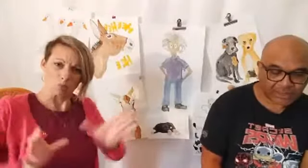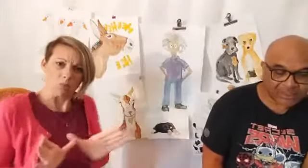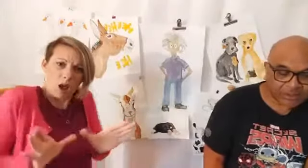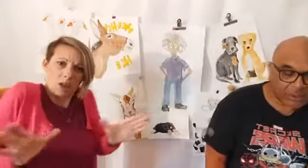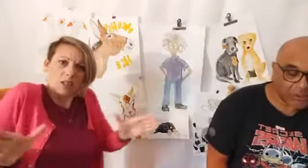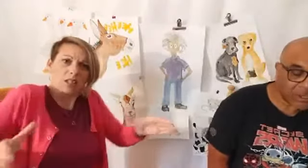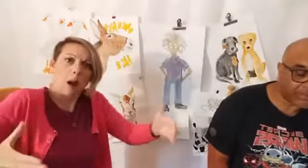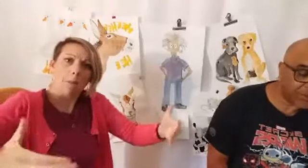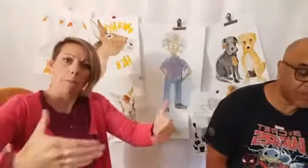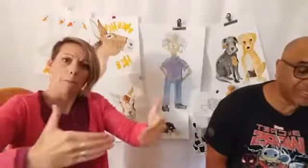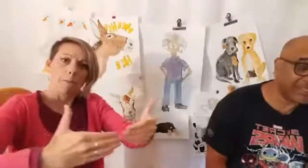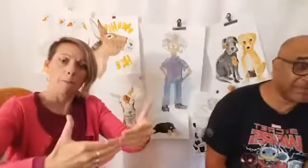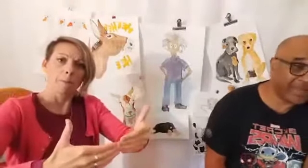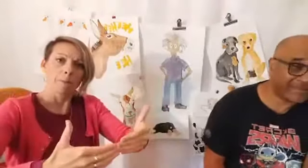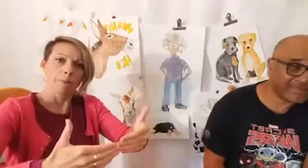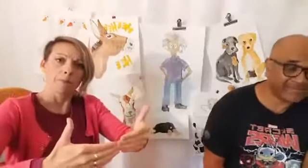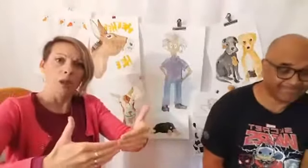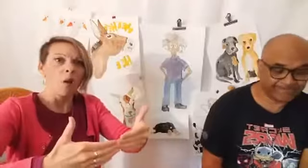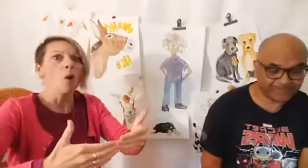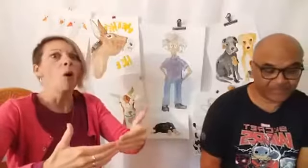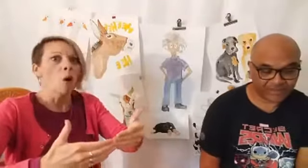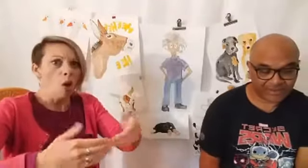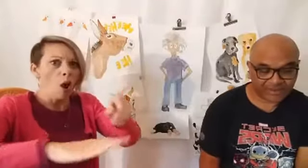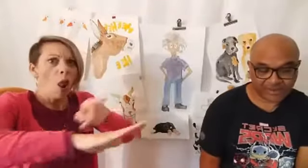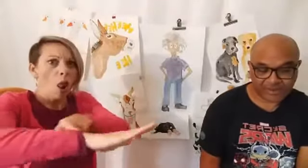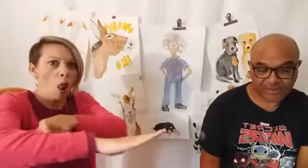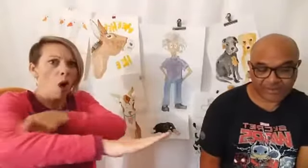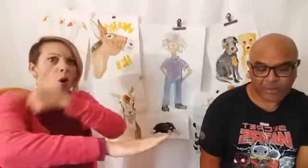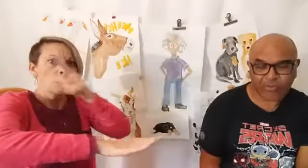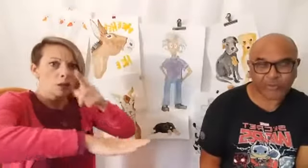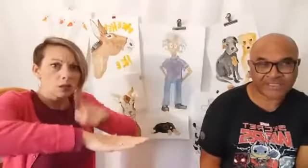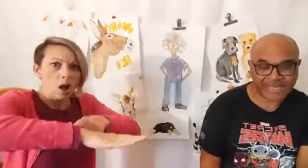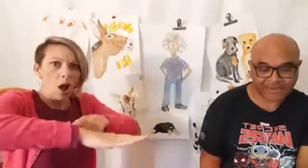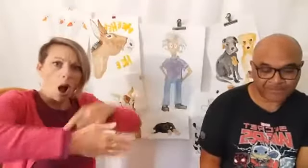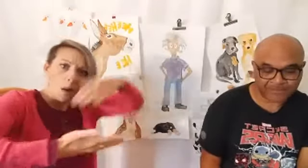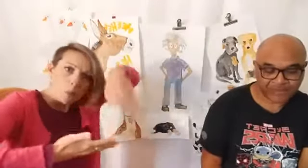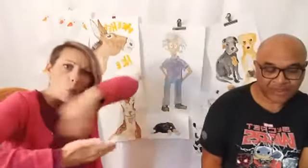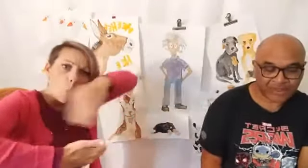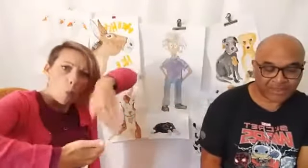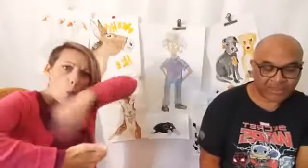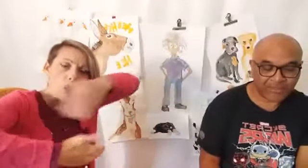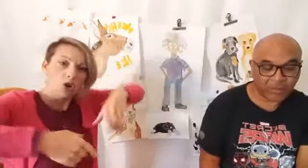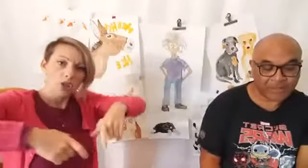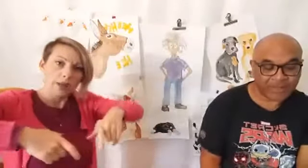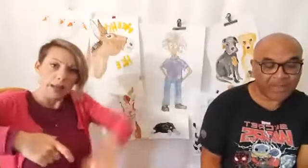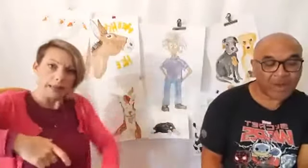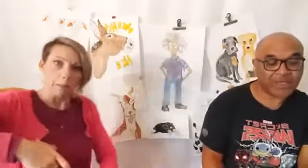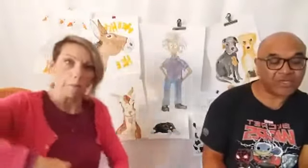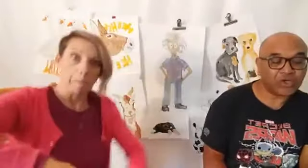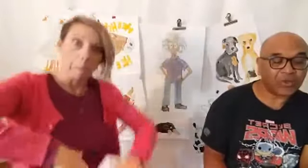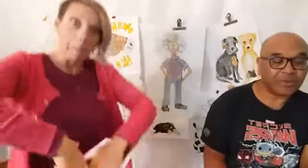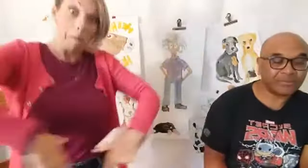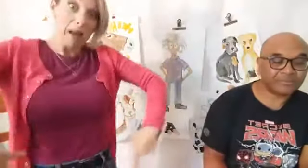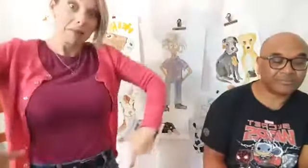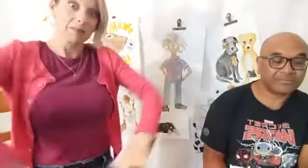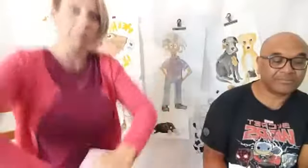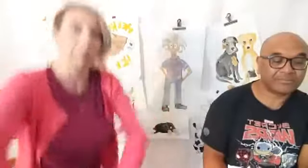It took a long time to wash his underpants. They were all the same. He bought them in a bargain shop.